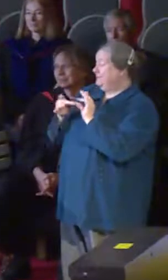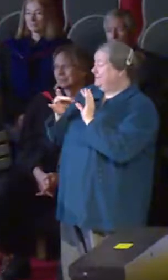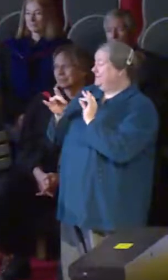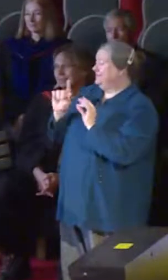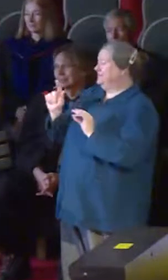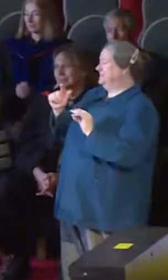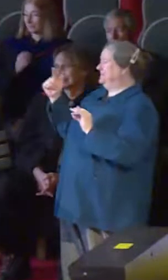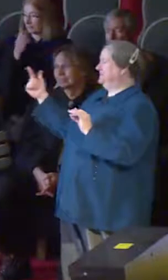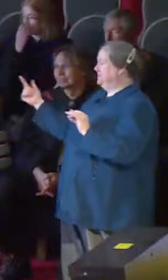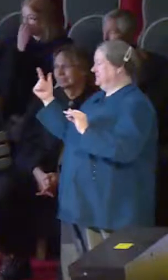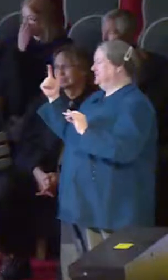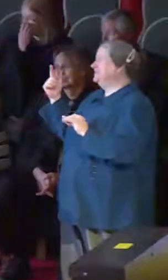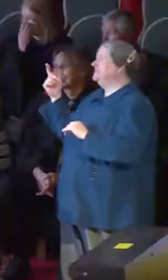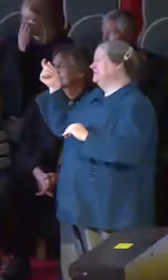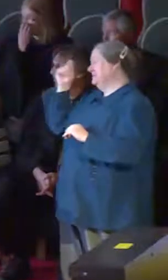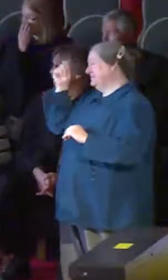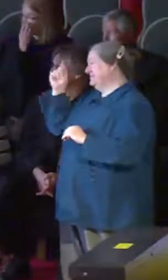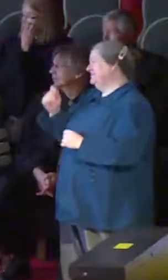Chancellor Mirvish.